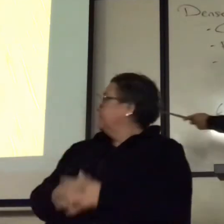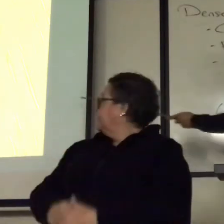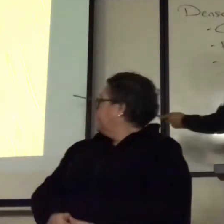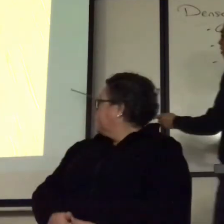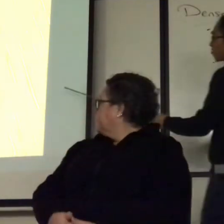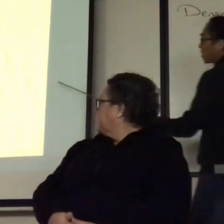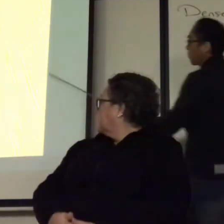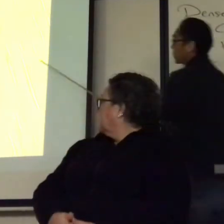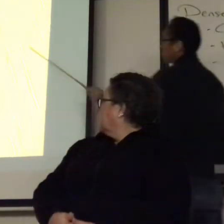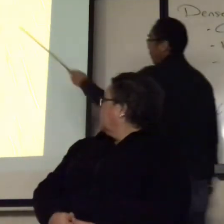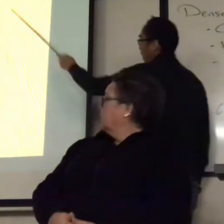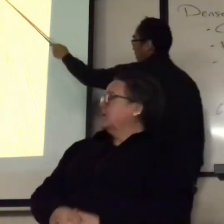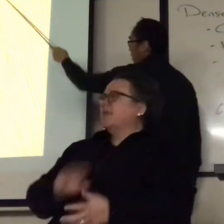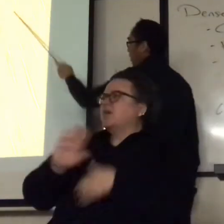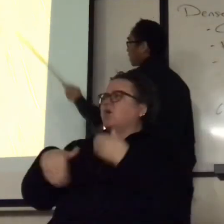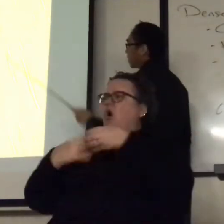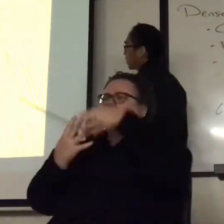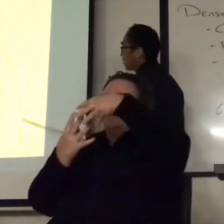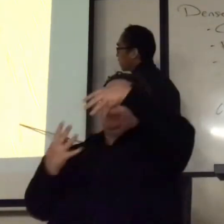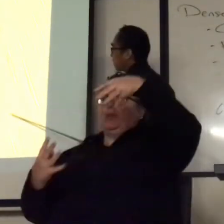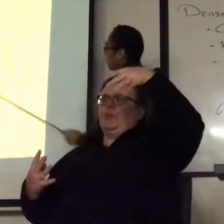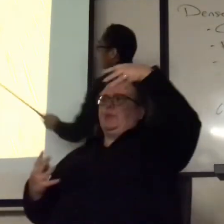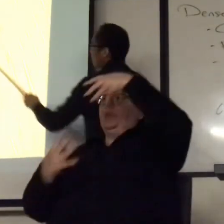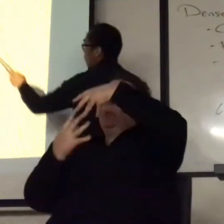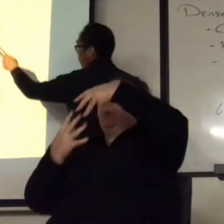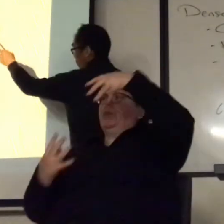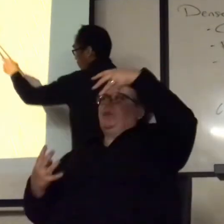They're kind of like all running this way.